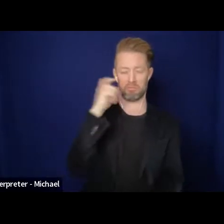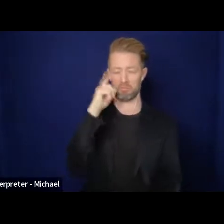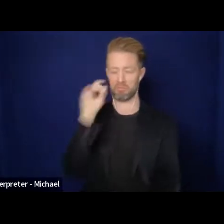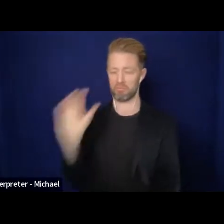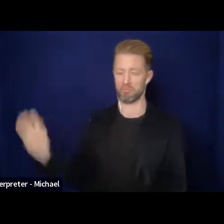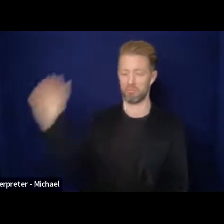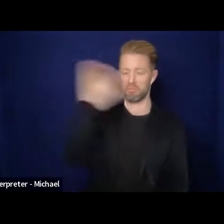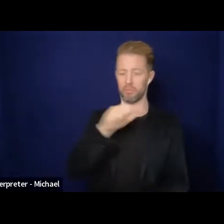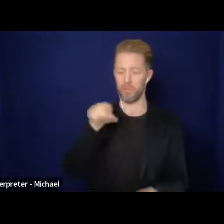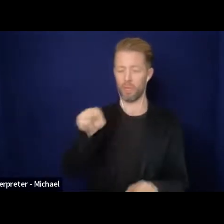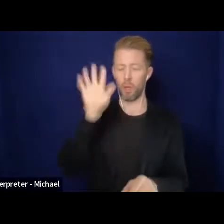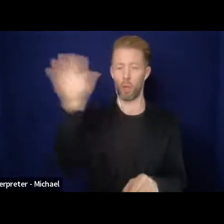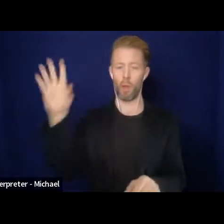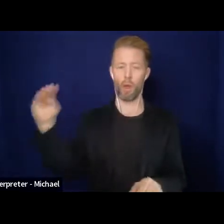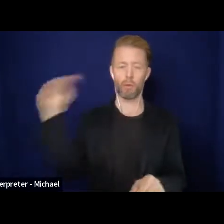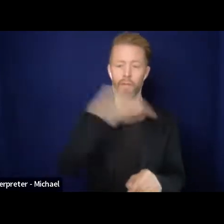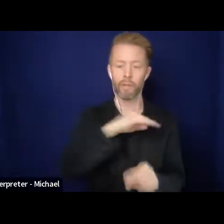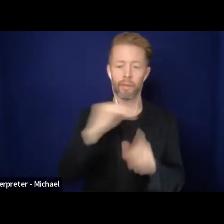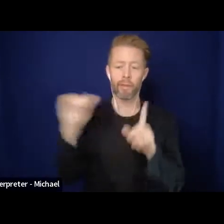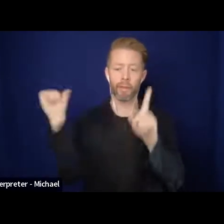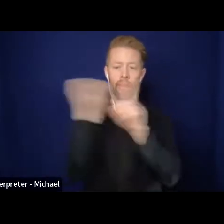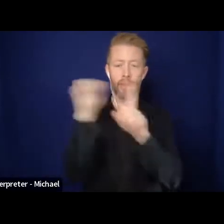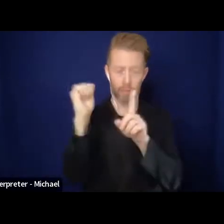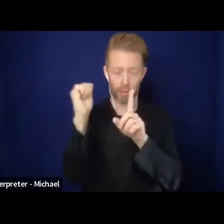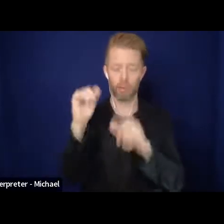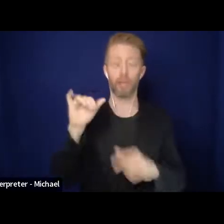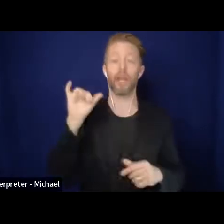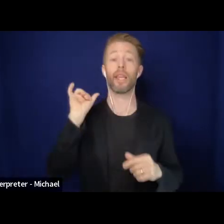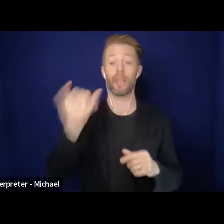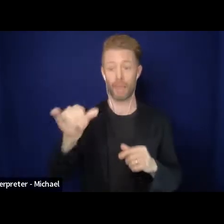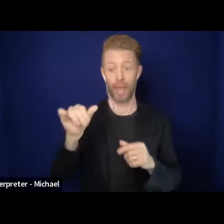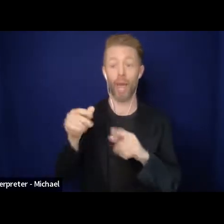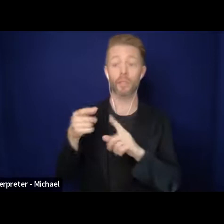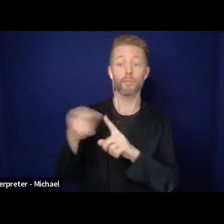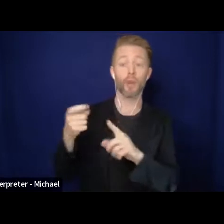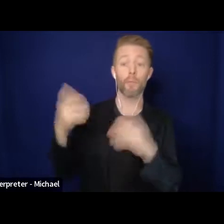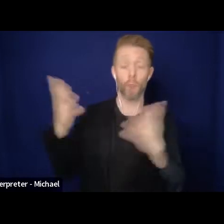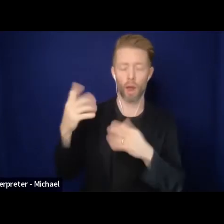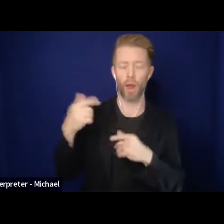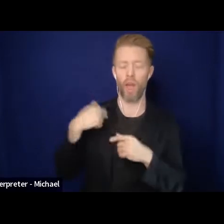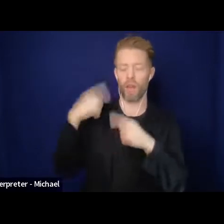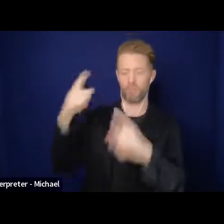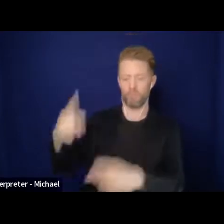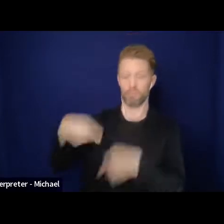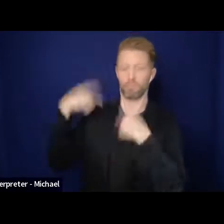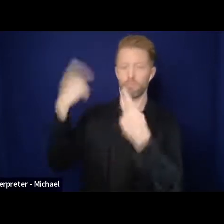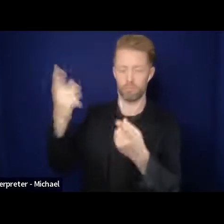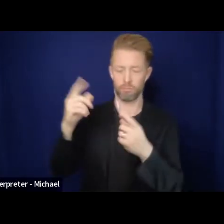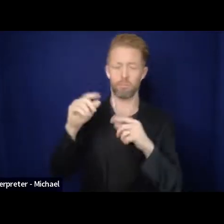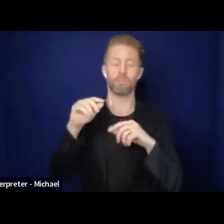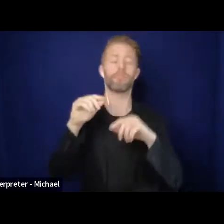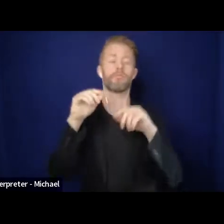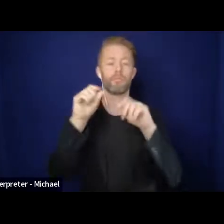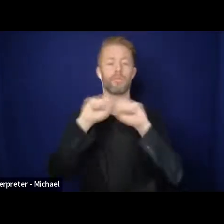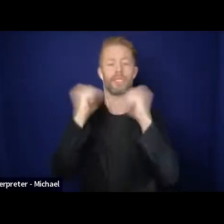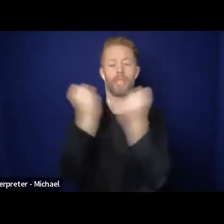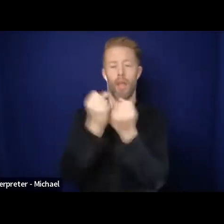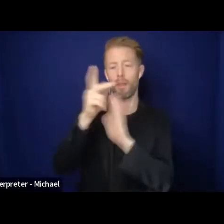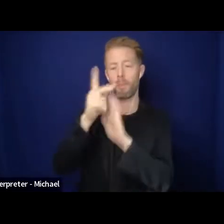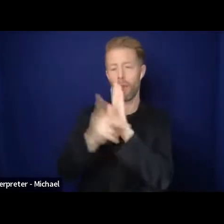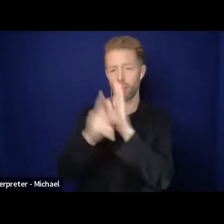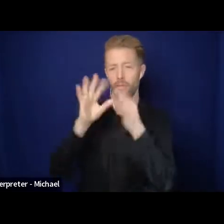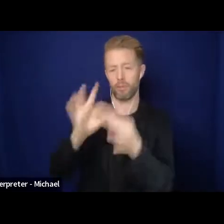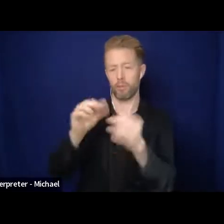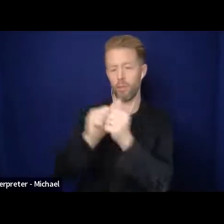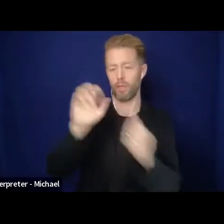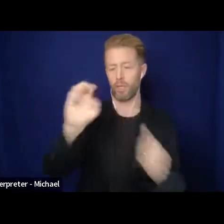fraudulent or dishonest activities is also rooted in a long history of societal policies engineering eugenicist concepts